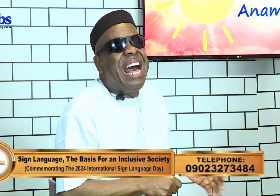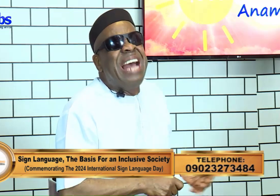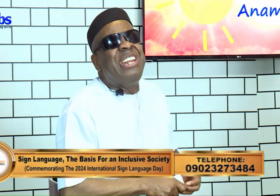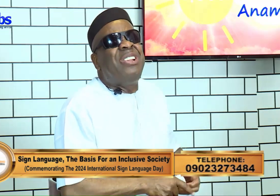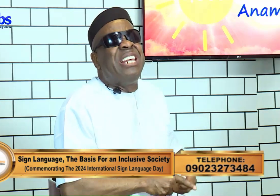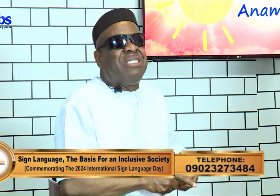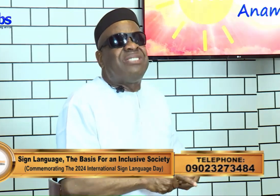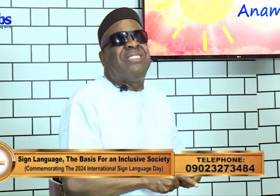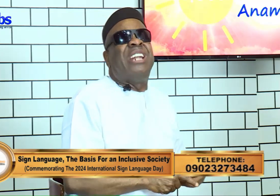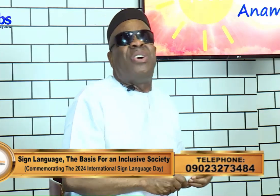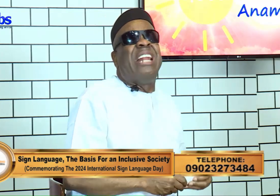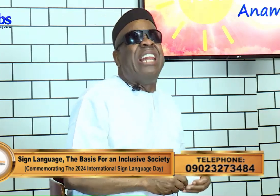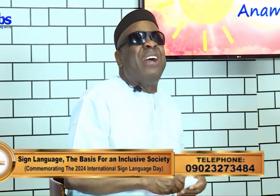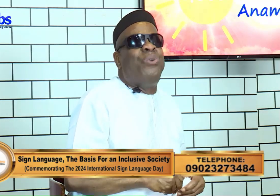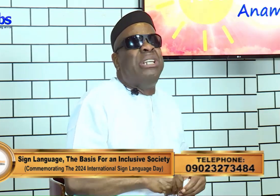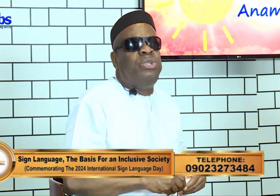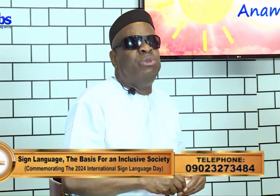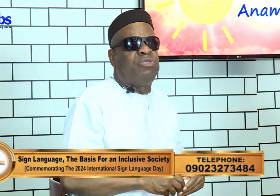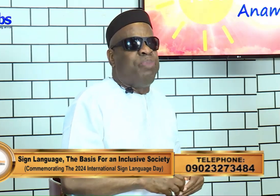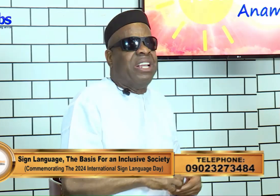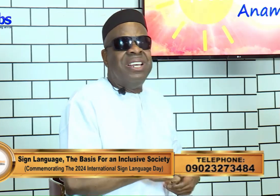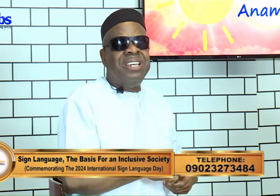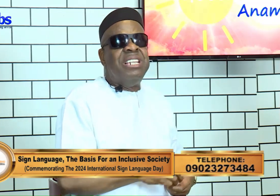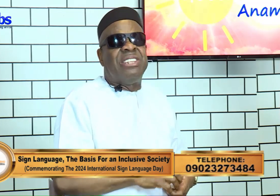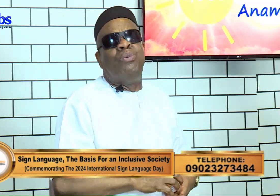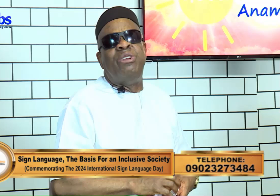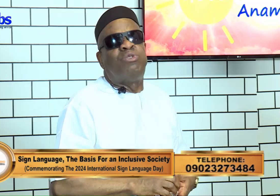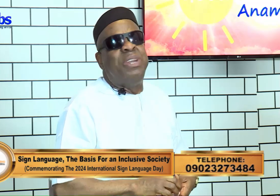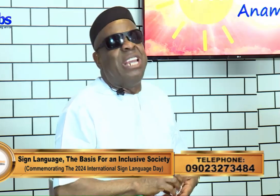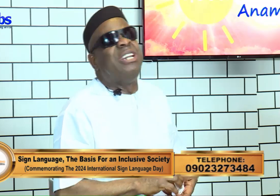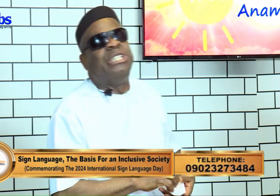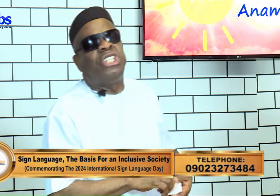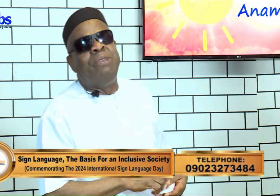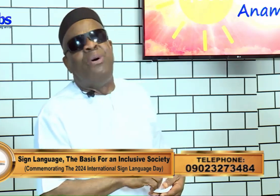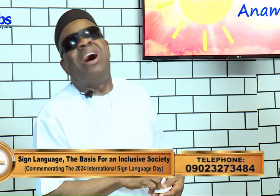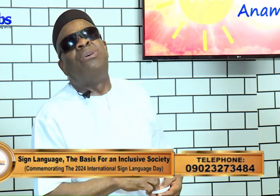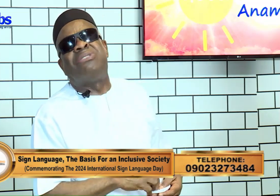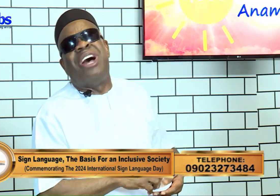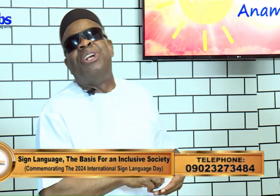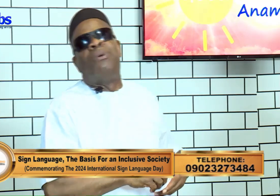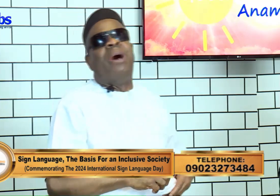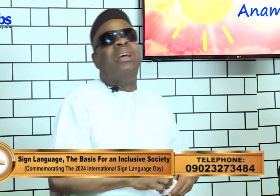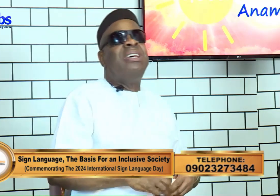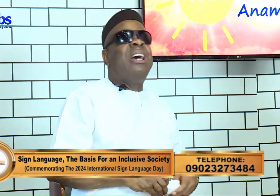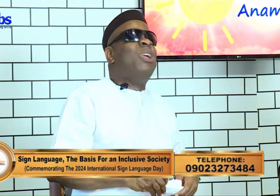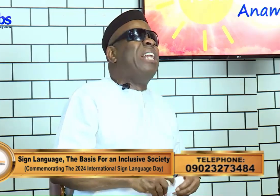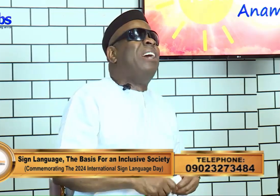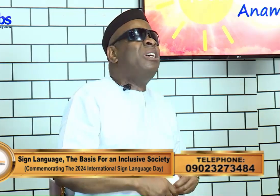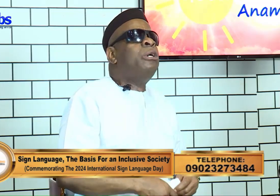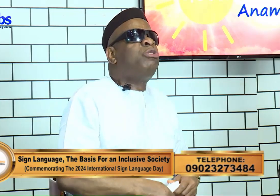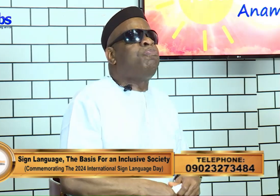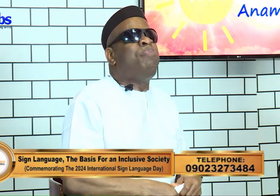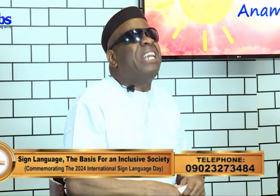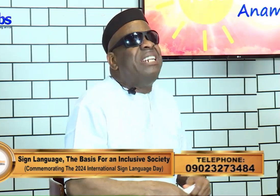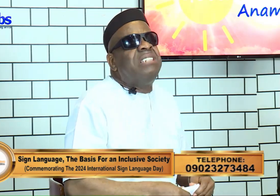rather another language you speak. The same way you speak English, Igbo, Hausa, Yoruba, and all